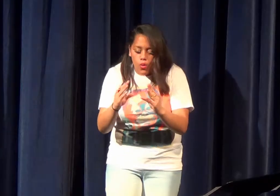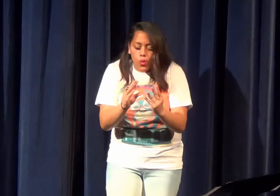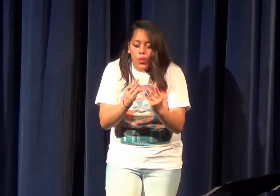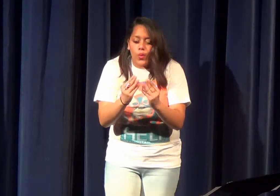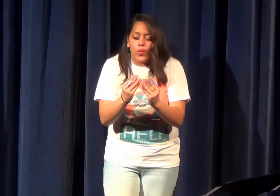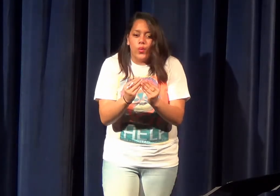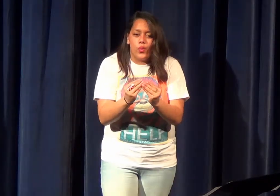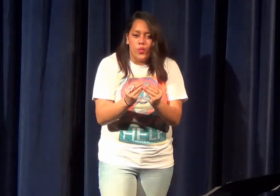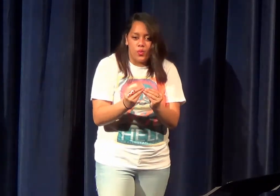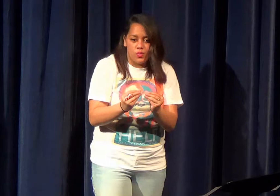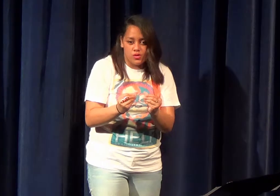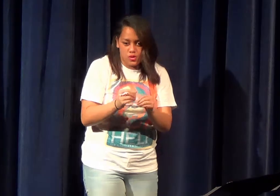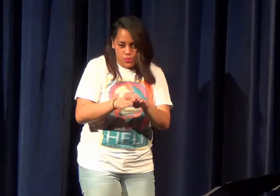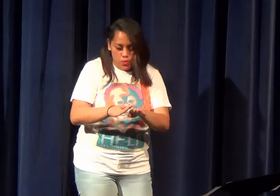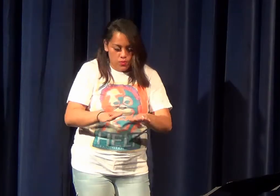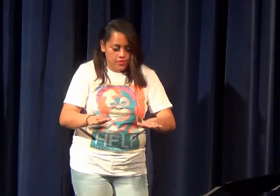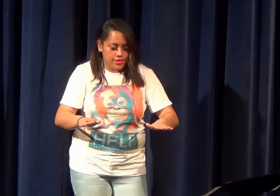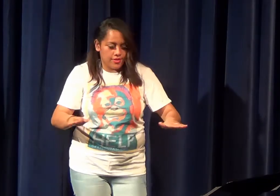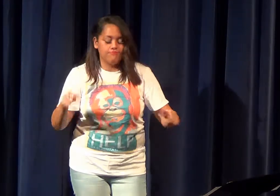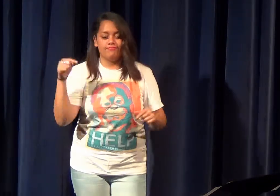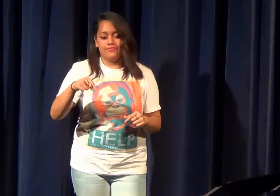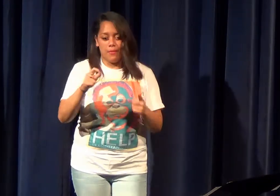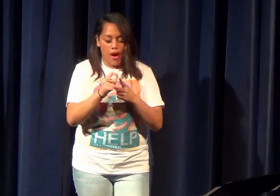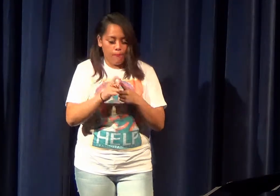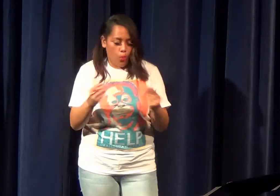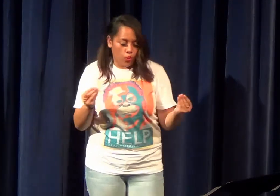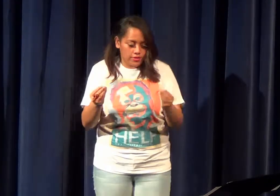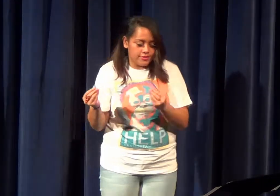down. And the palm oil is extracted from there.